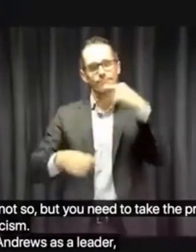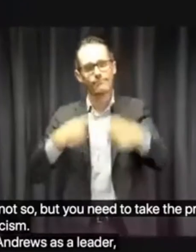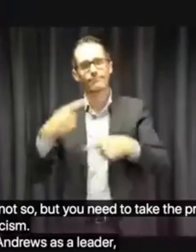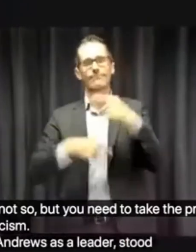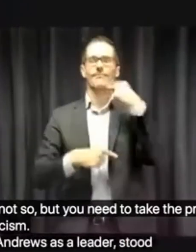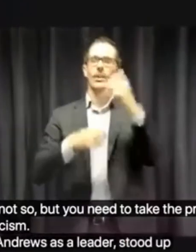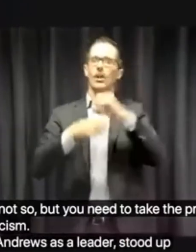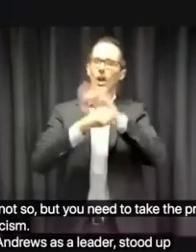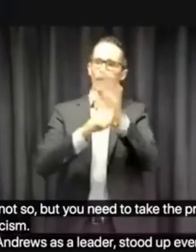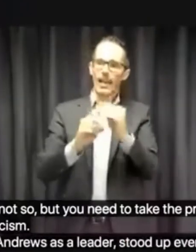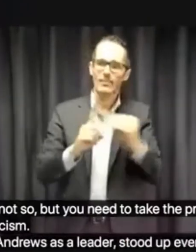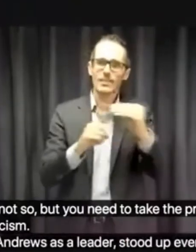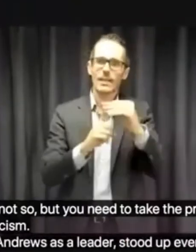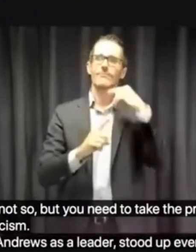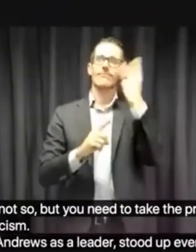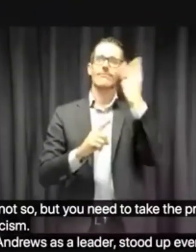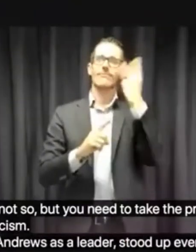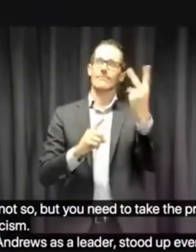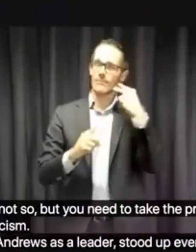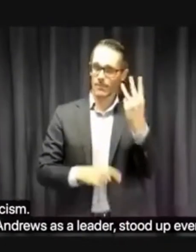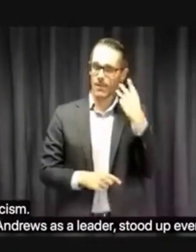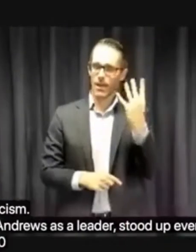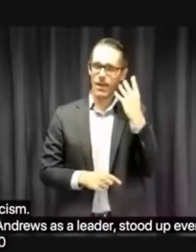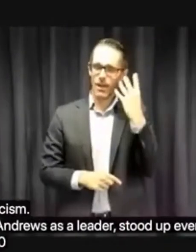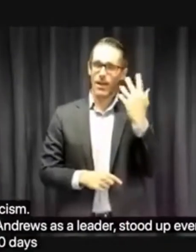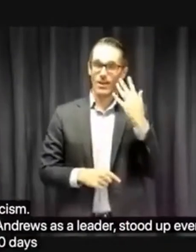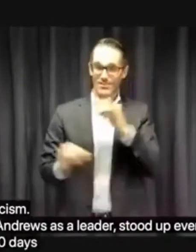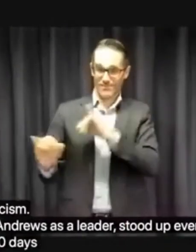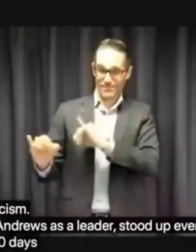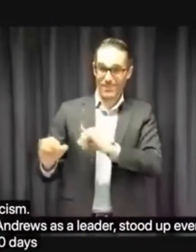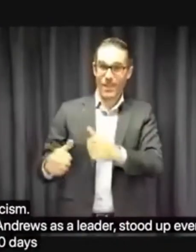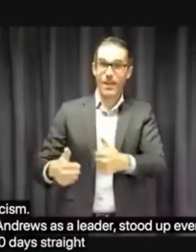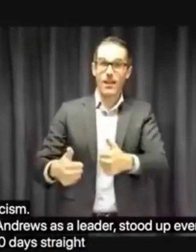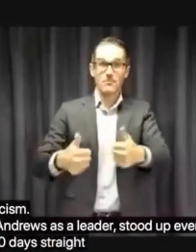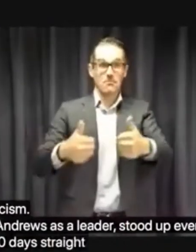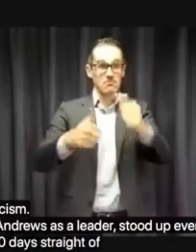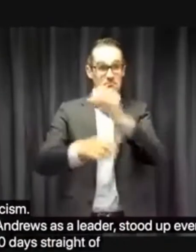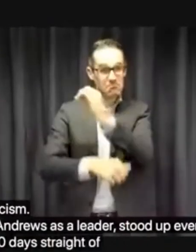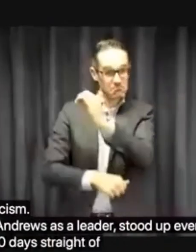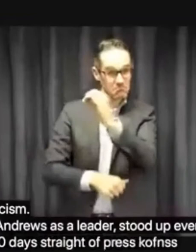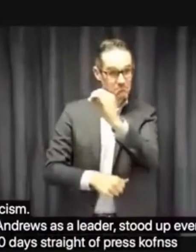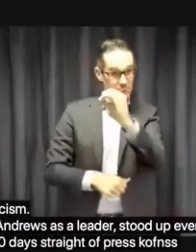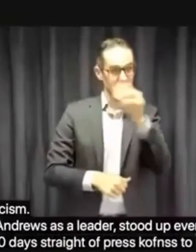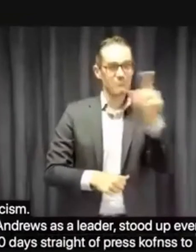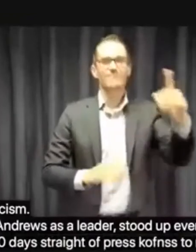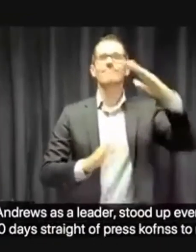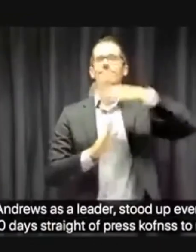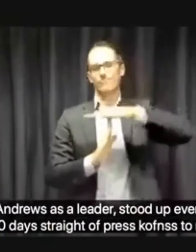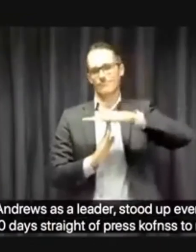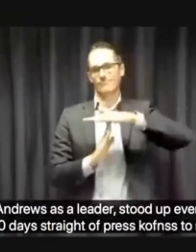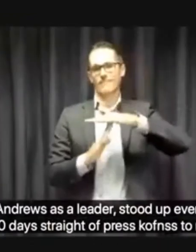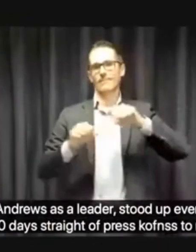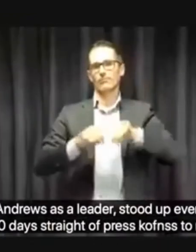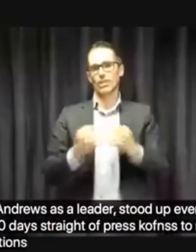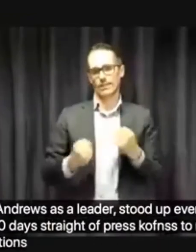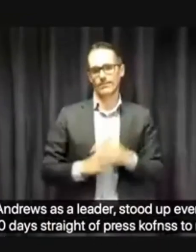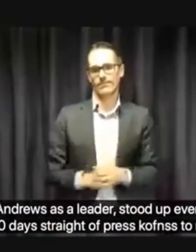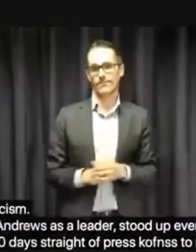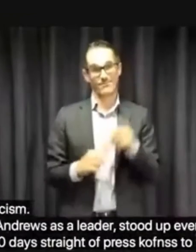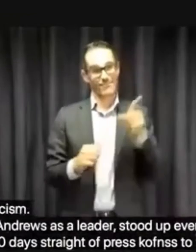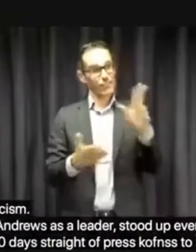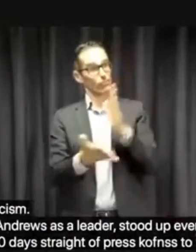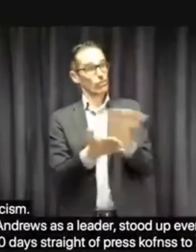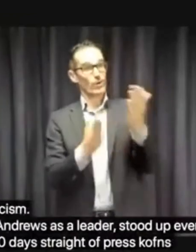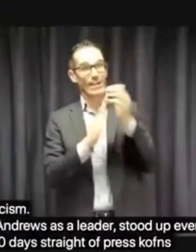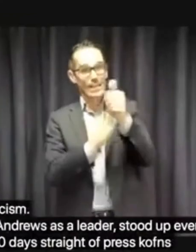press conferences to respond to questions from journalists and gave COVID updates daily, going from a serious scenario from